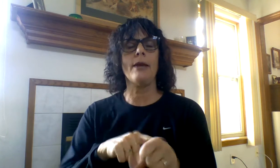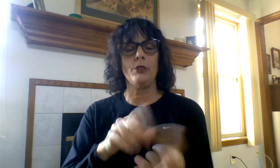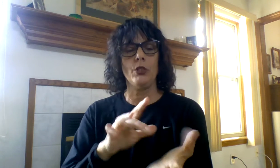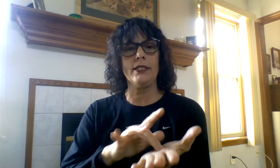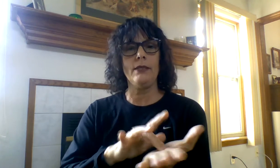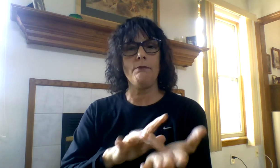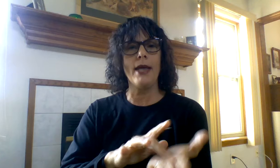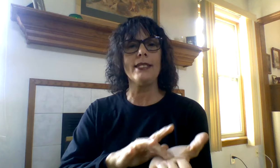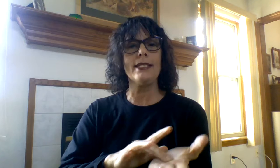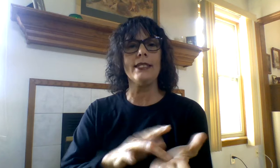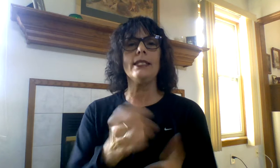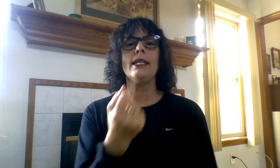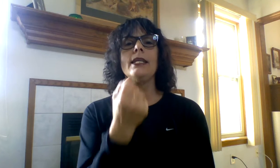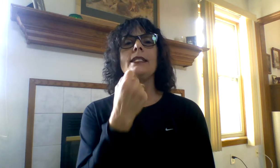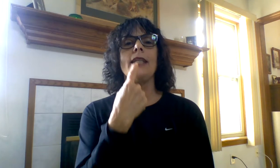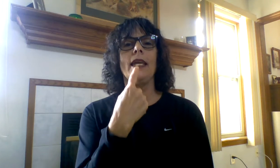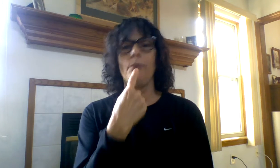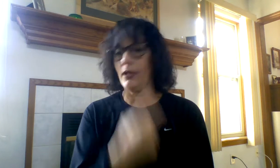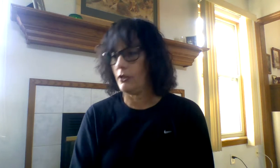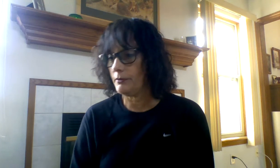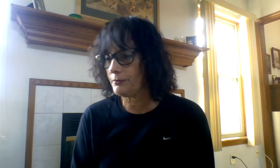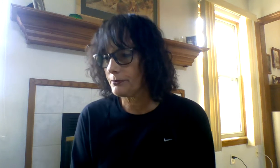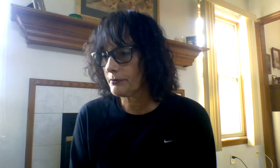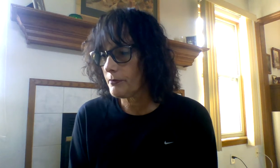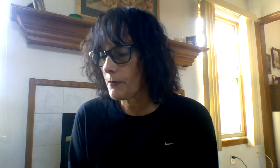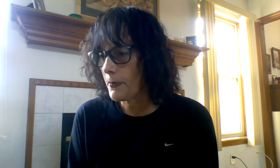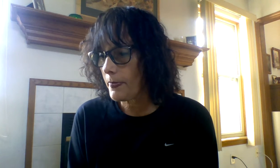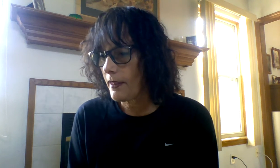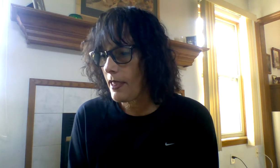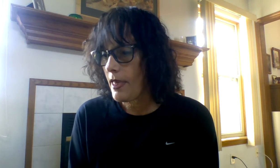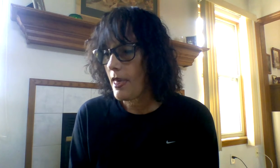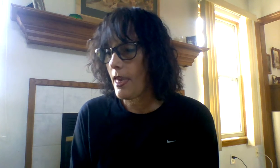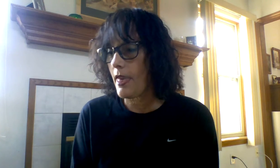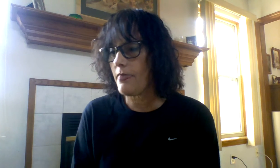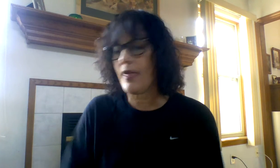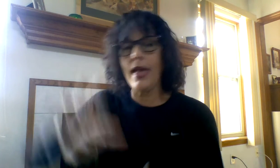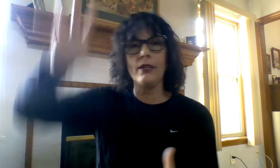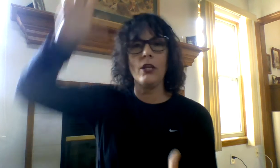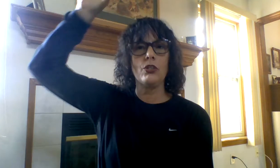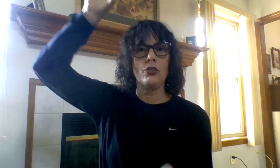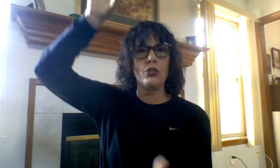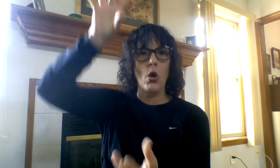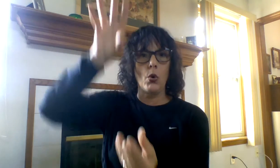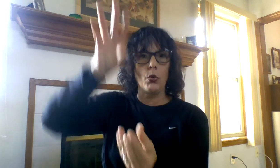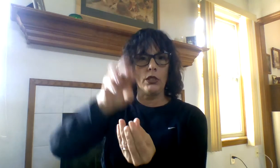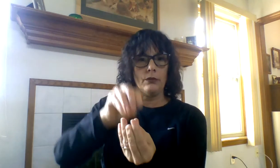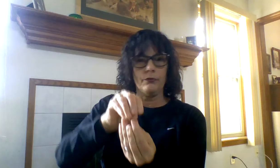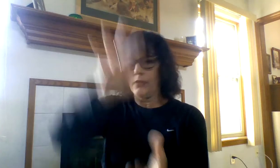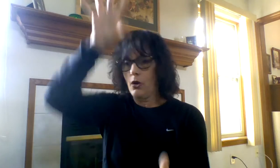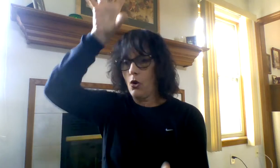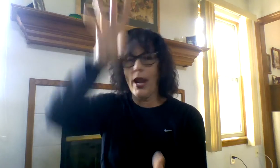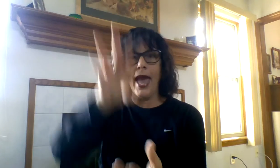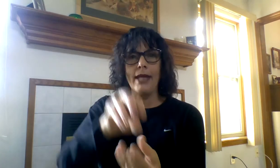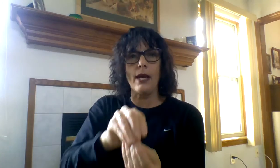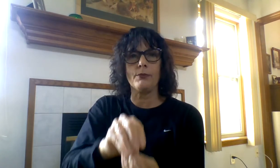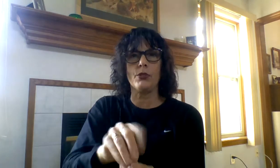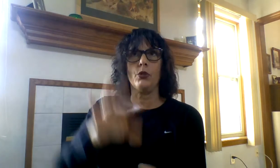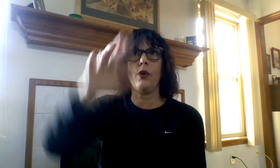times you'll see medicine, take pill. And then total or add up. So you have